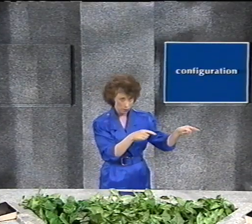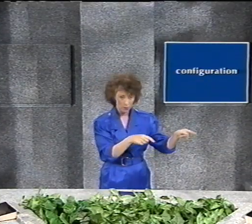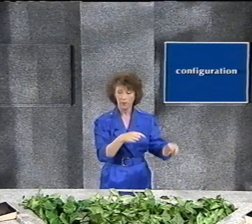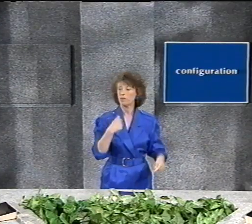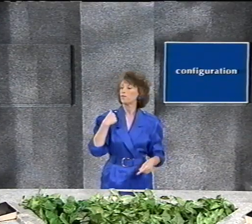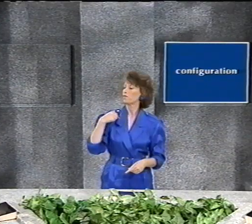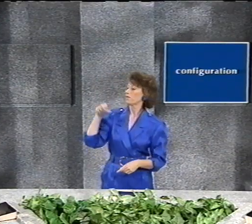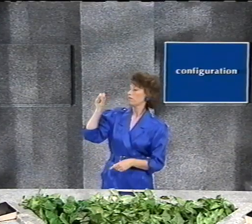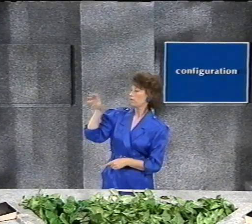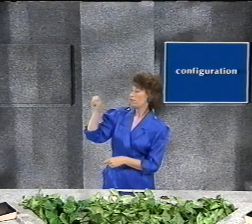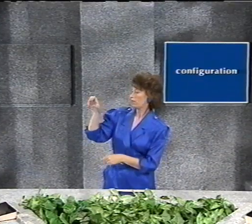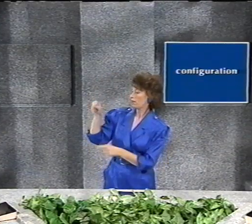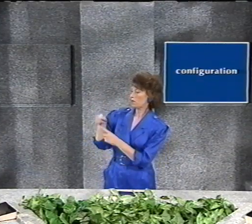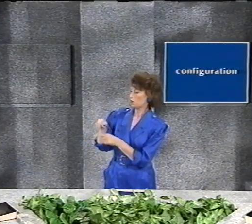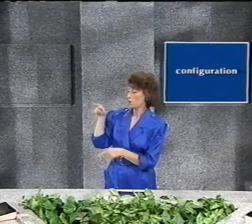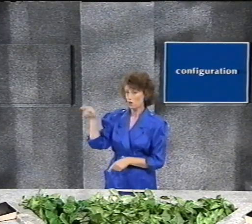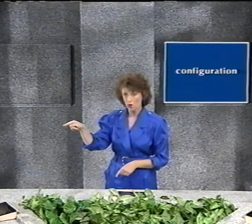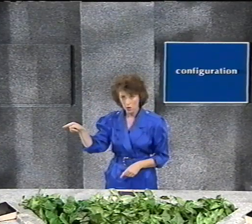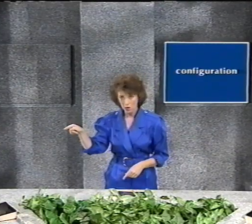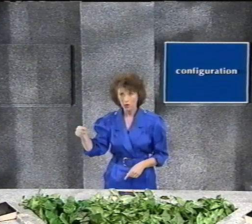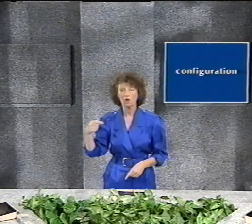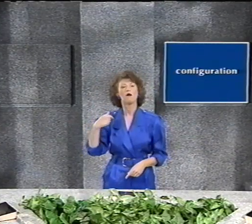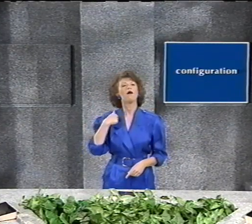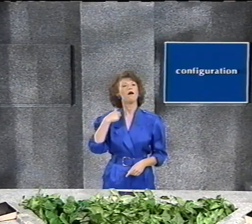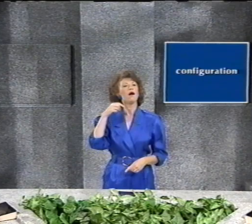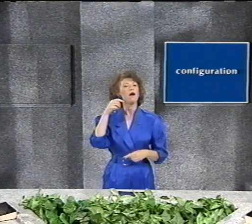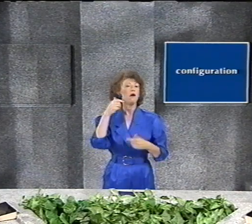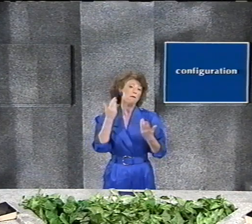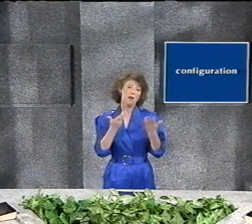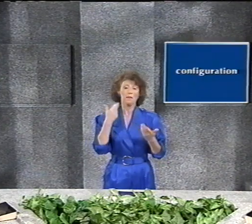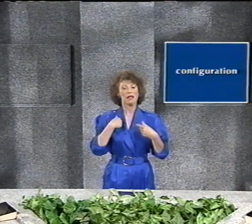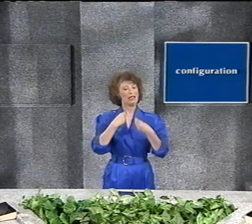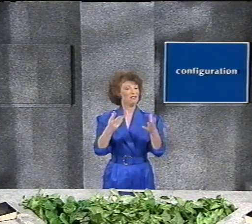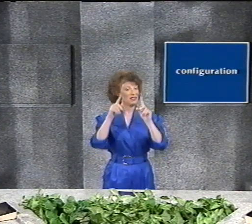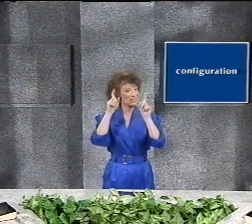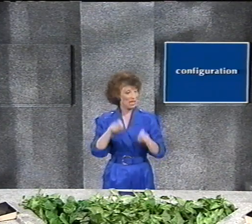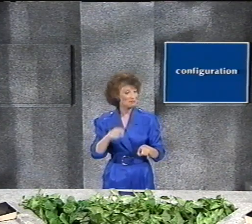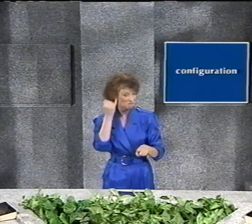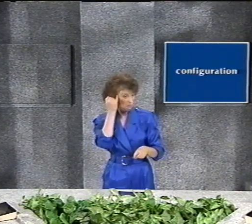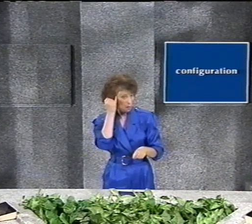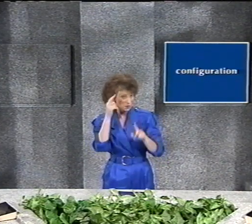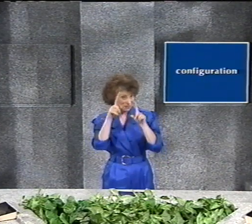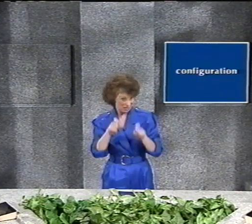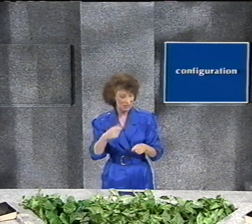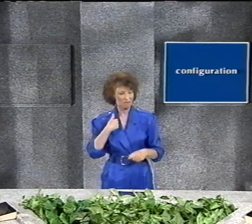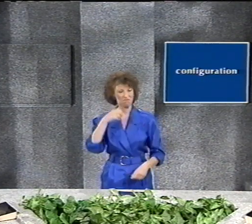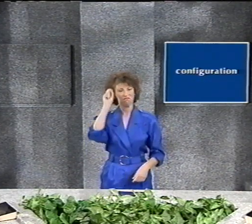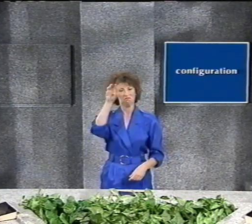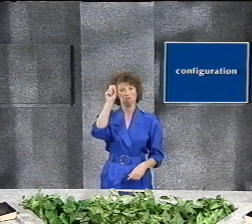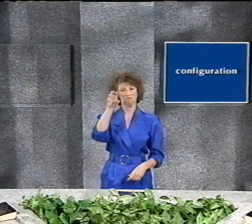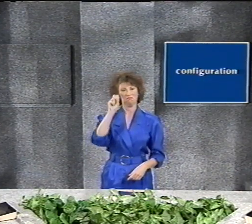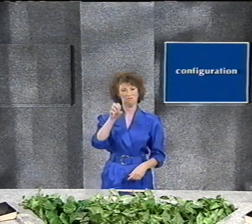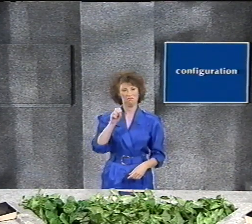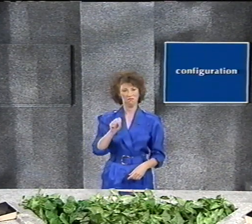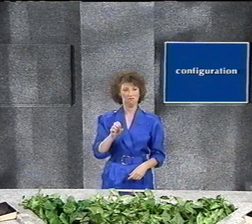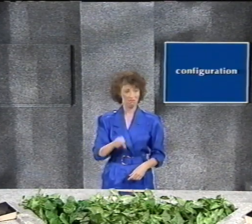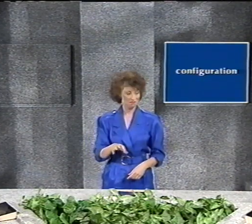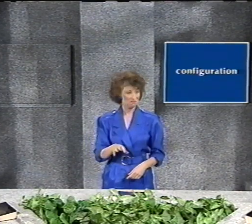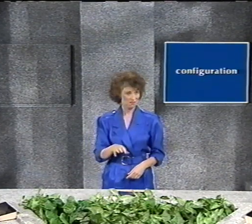I can spell to that person over there. I can give you a test by spelling a list of words. The meaning